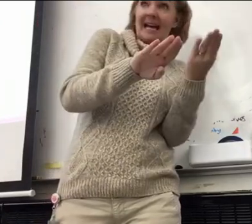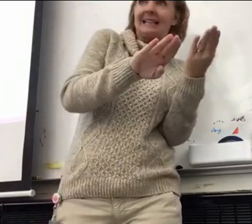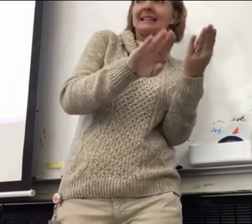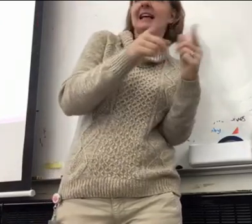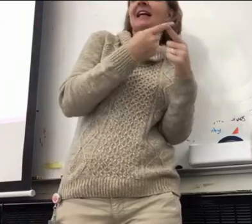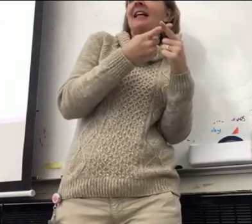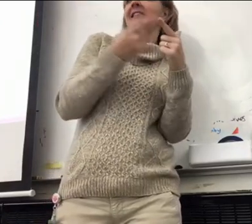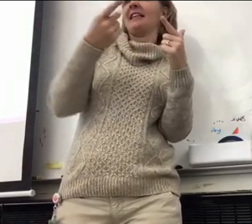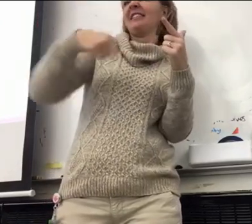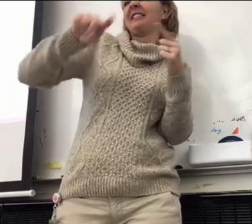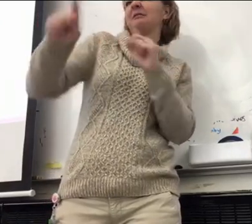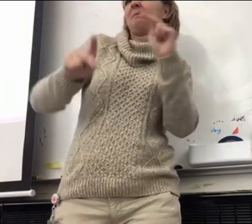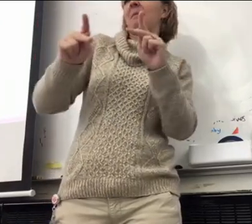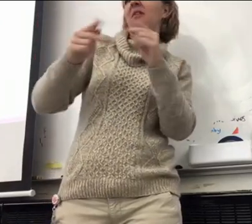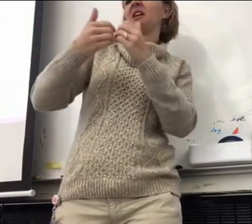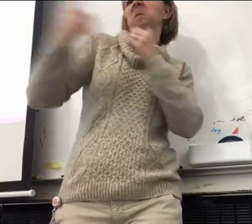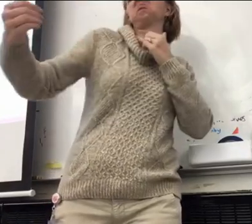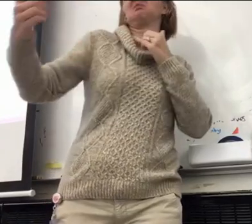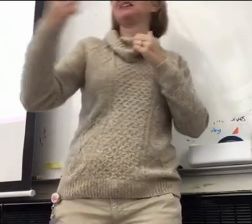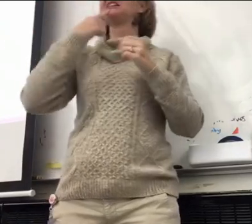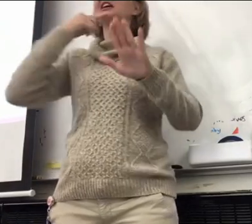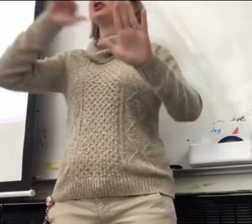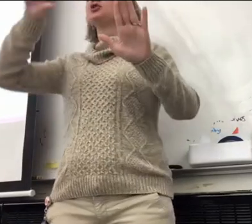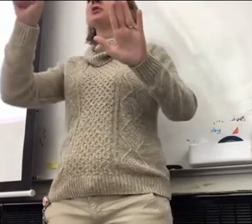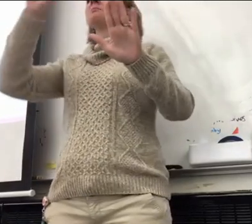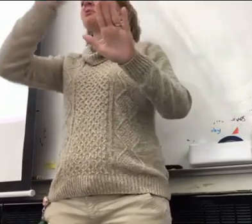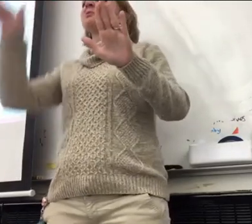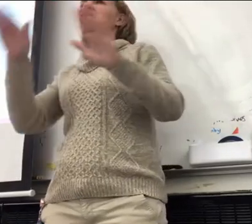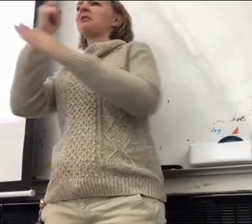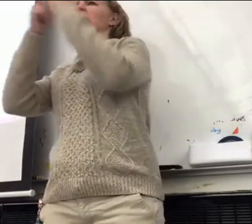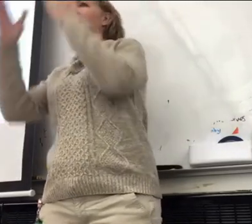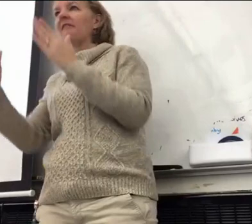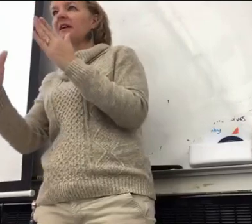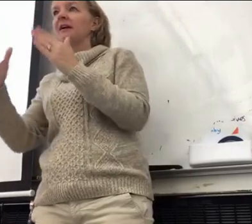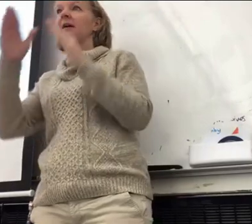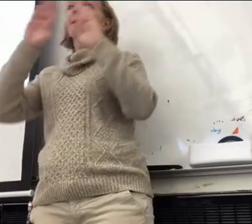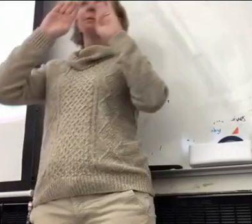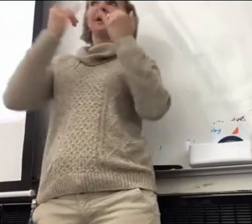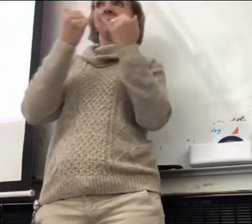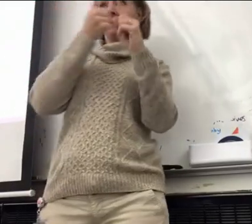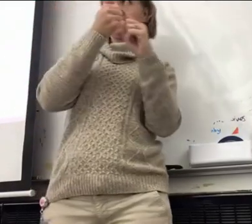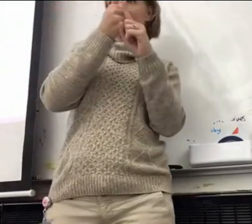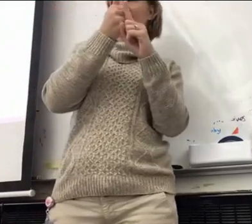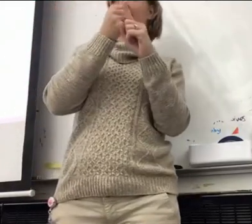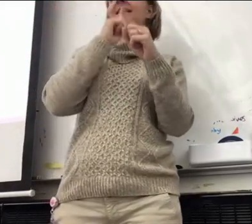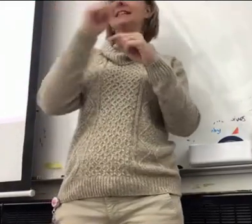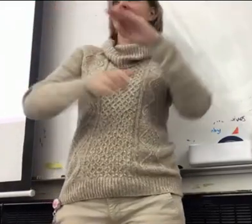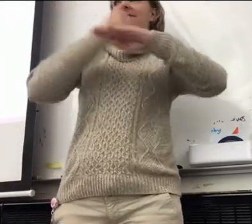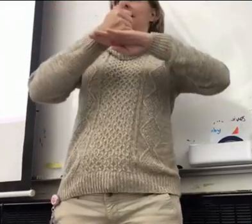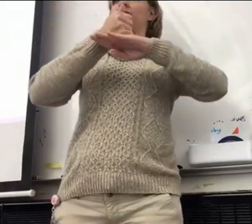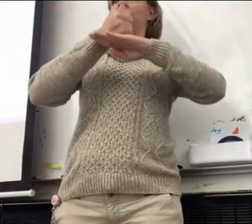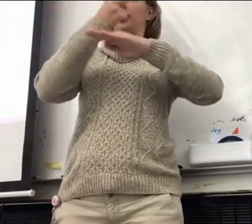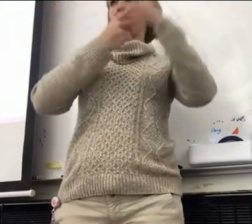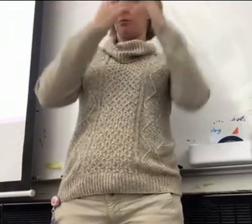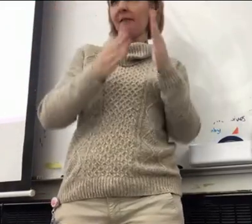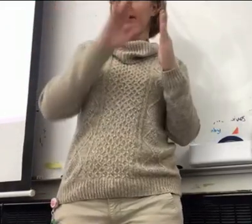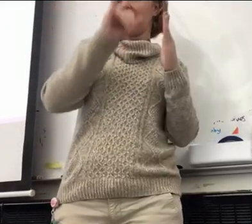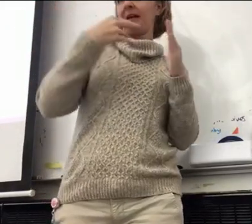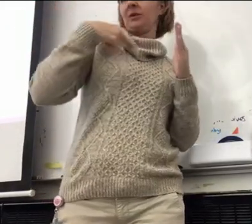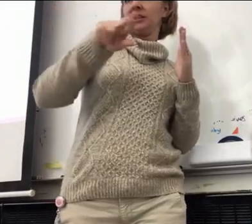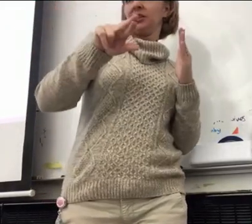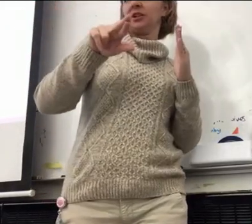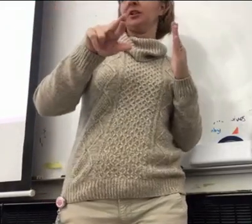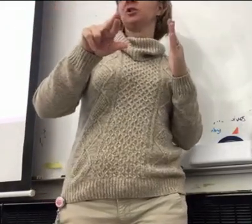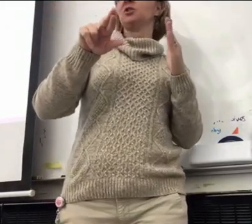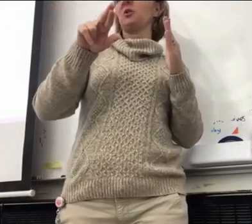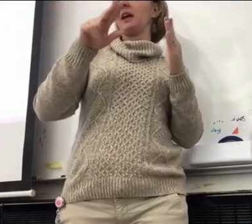their own religion that says that Joseph Smith was never a prophet. Brigham Young, however, is the founder and the prophet of their religion. They go